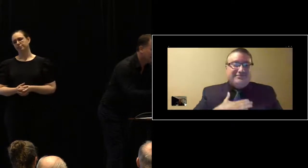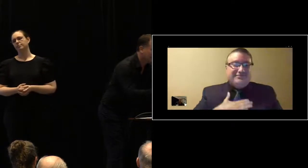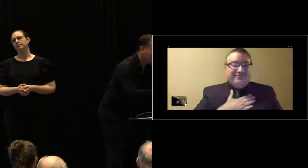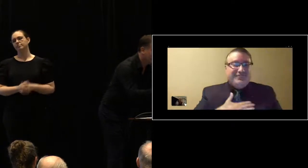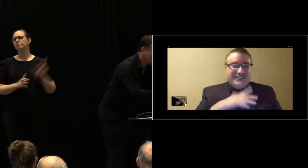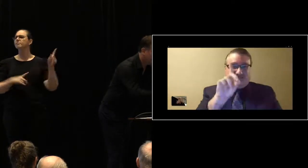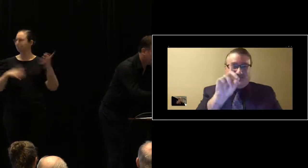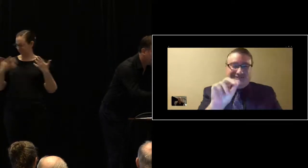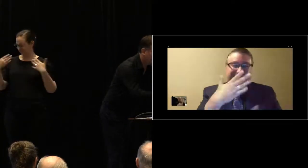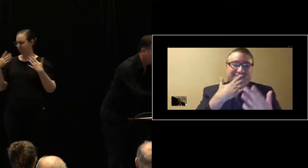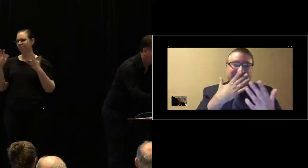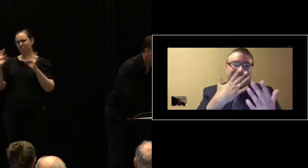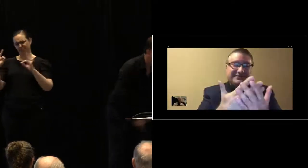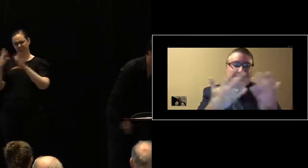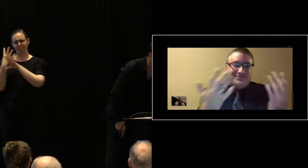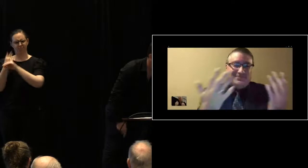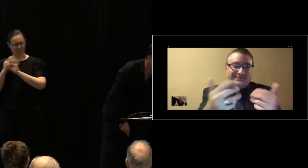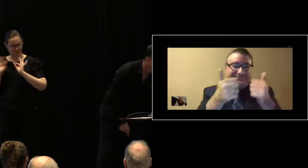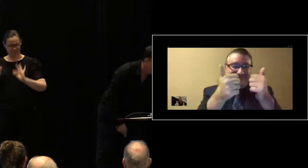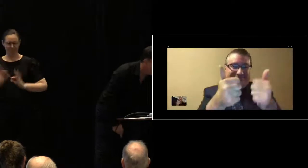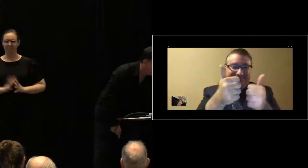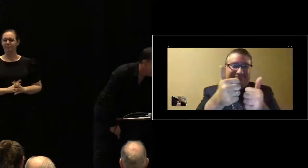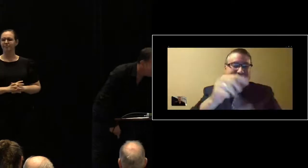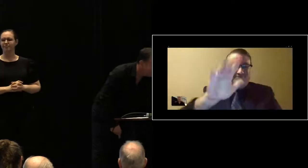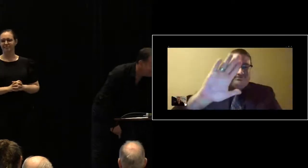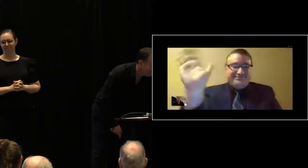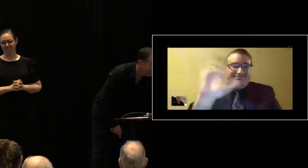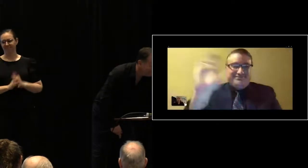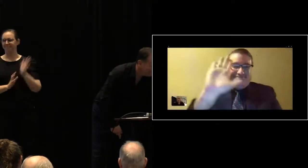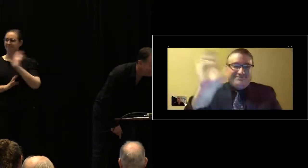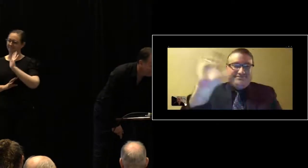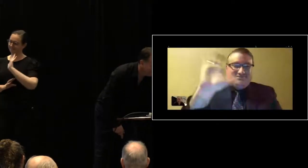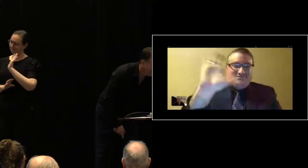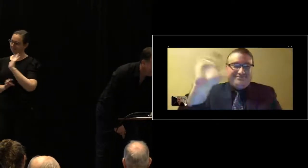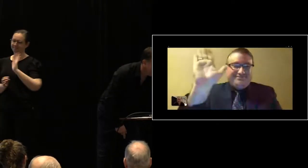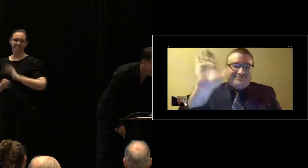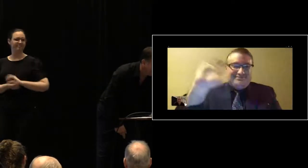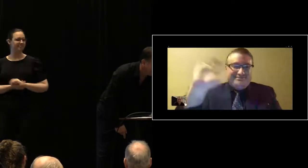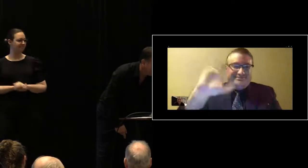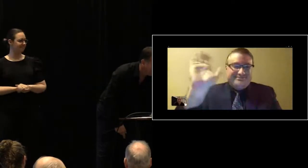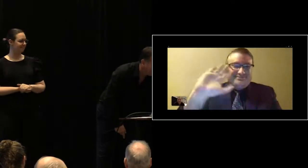my camera now. So thank you so much for your comments just now.